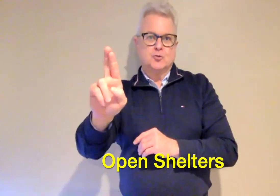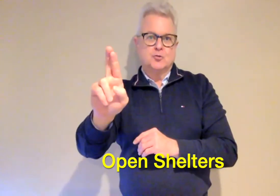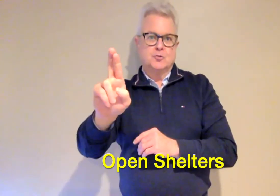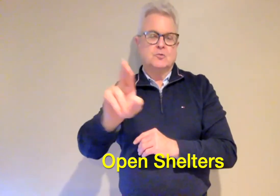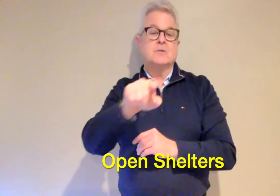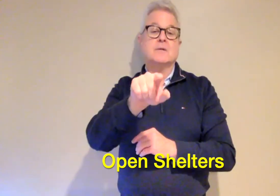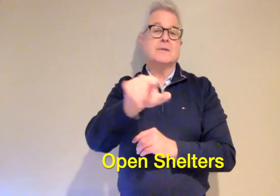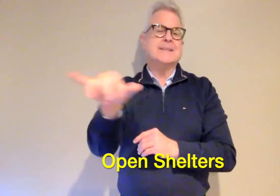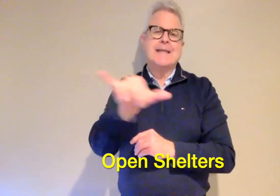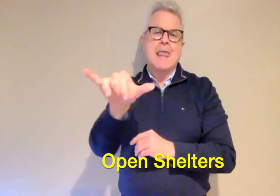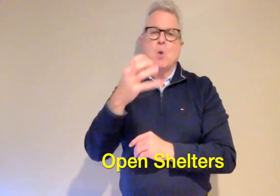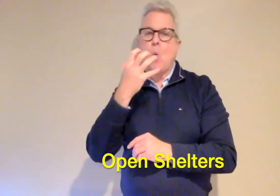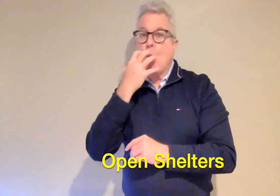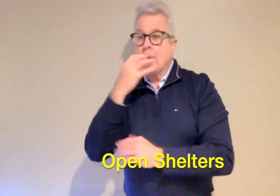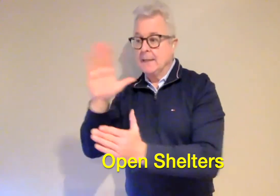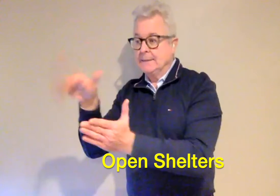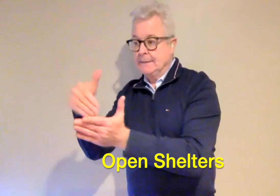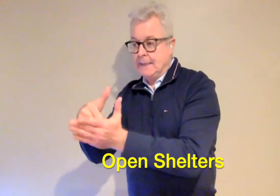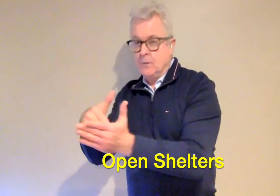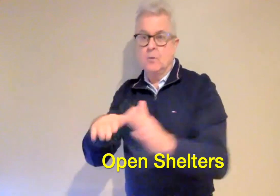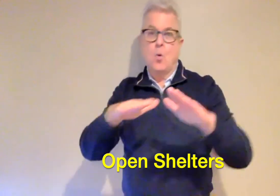the terminology as open shelter.